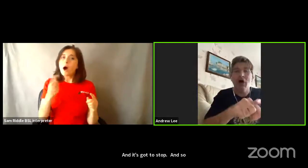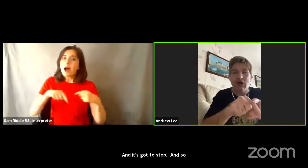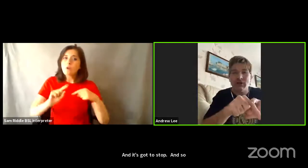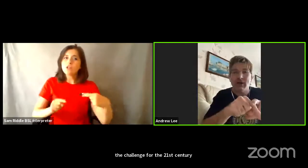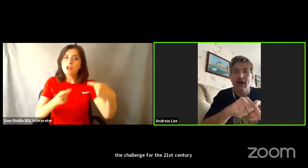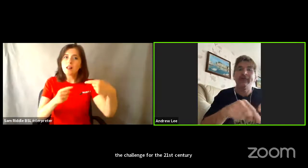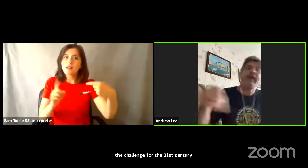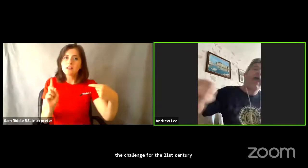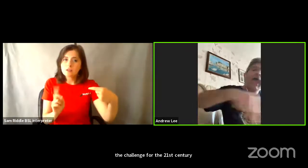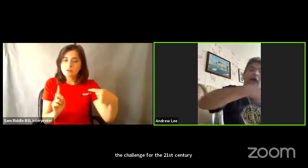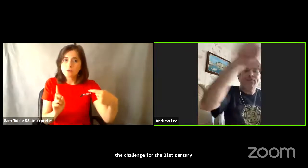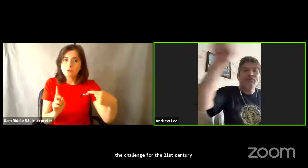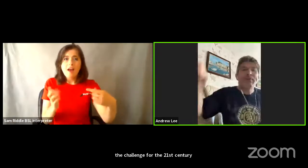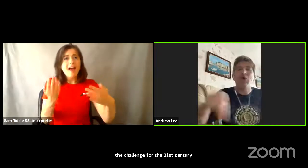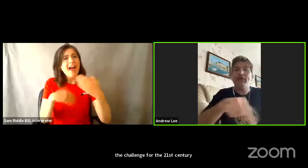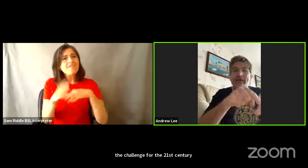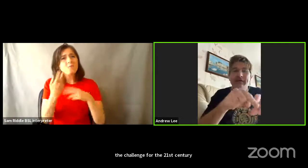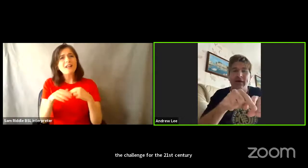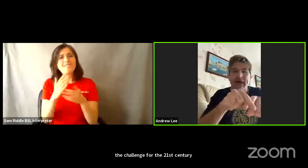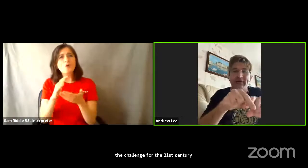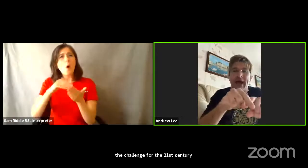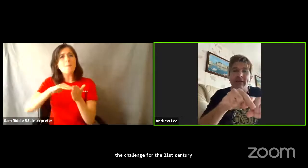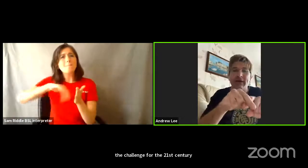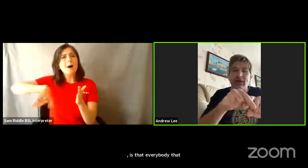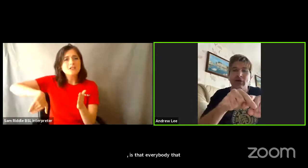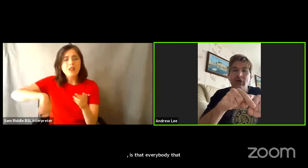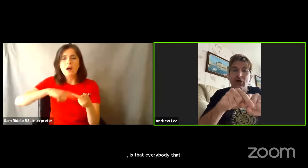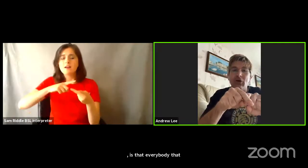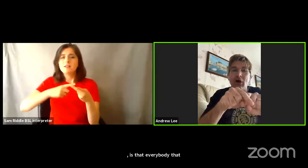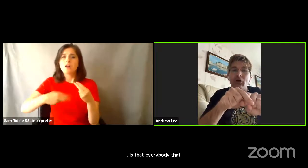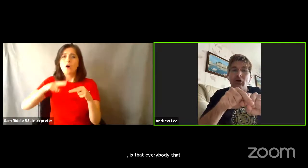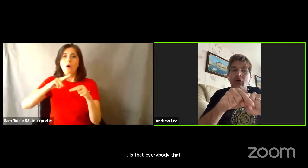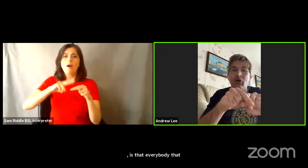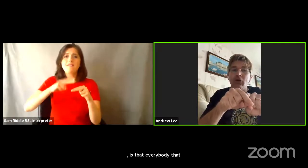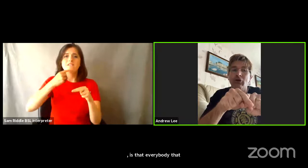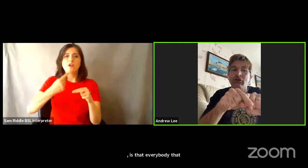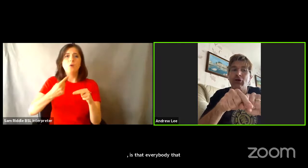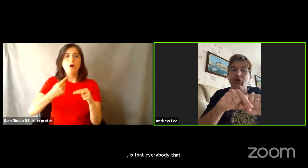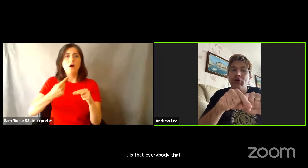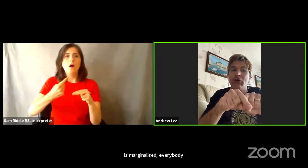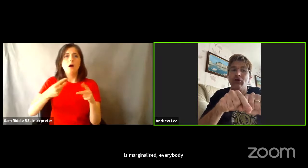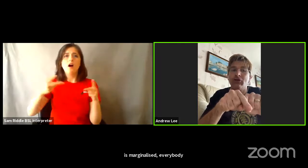is marginalized, everybody that is actually cut